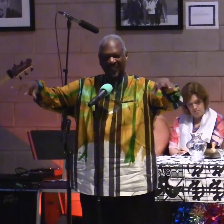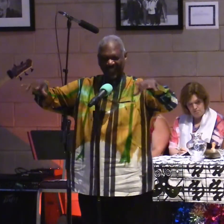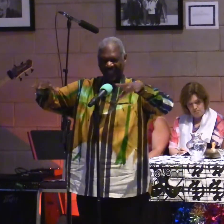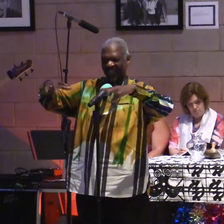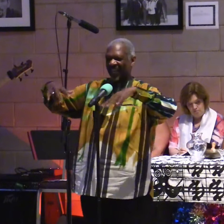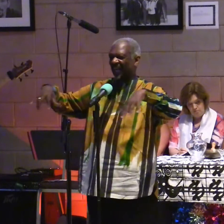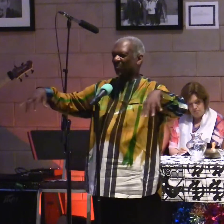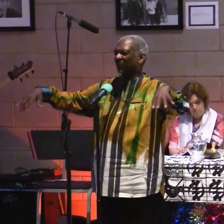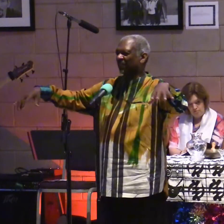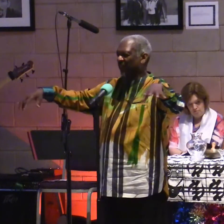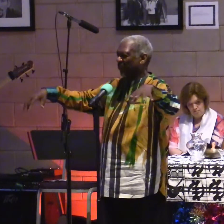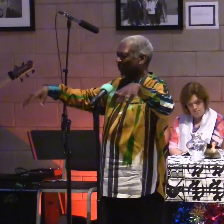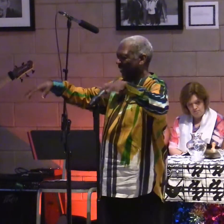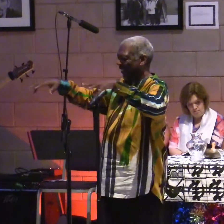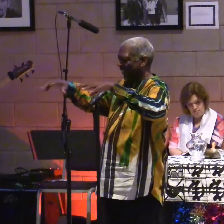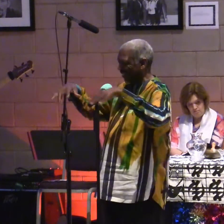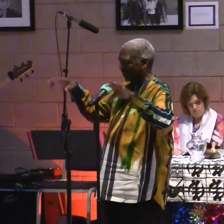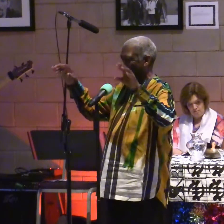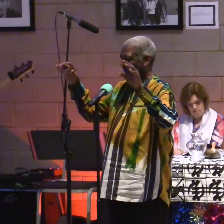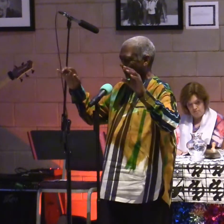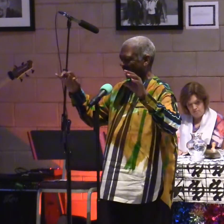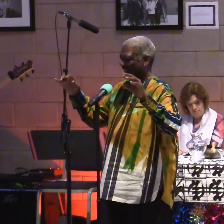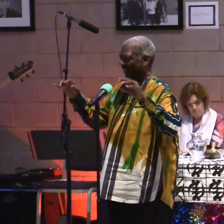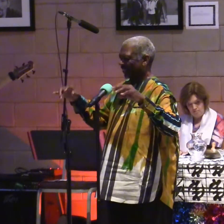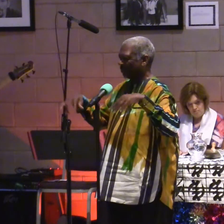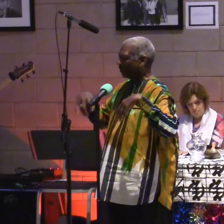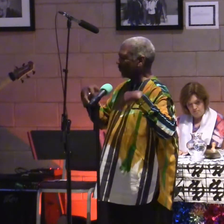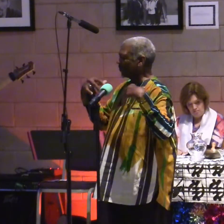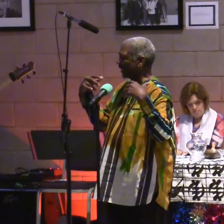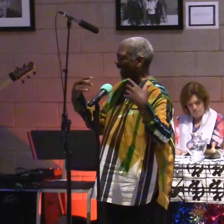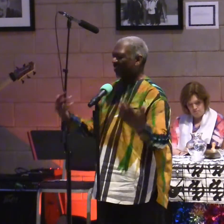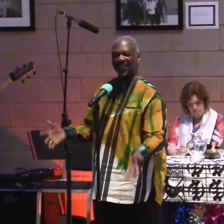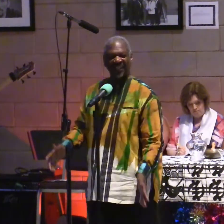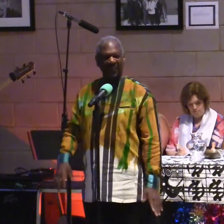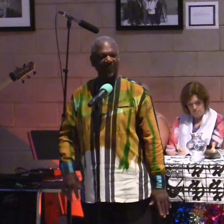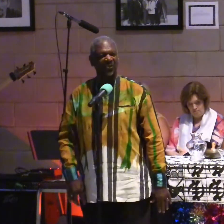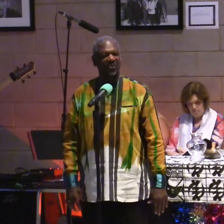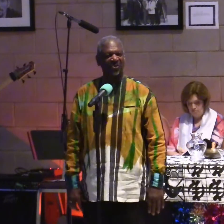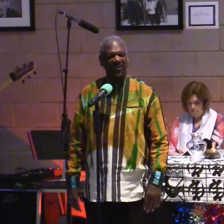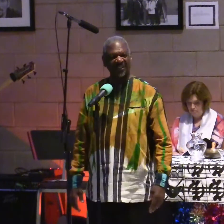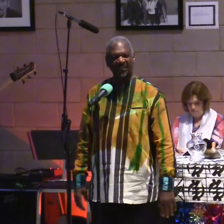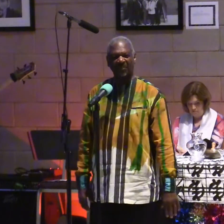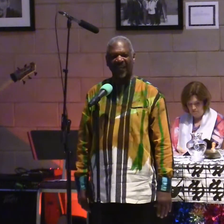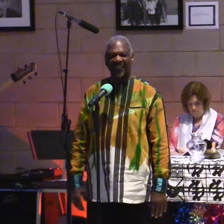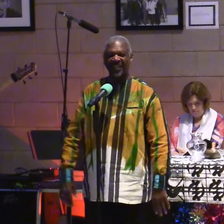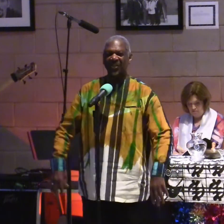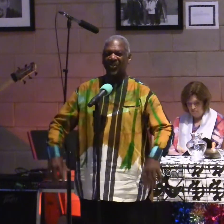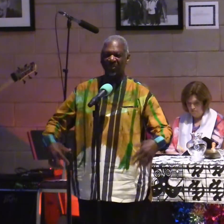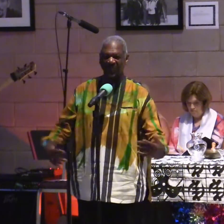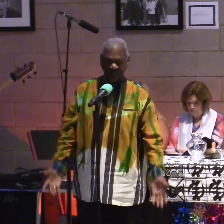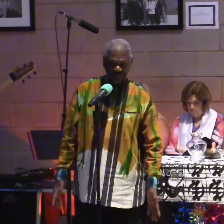groups and hang out with the folks we know. So before you get out of here, make sure you talk to